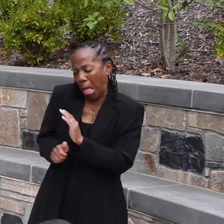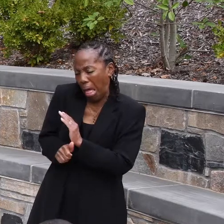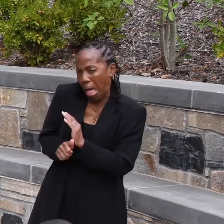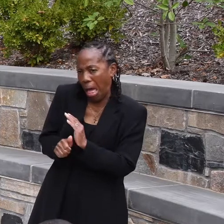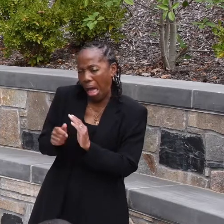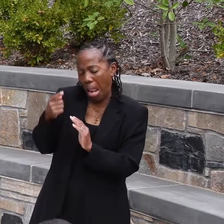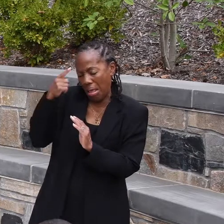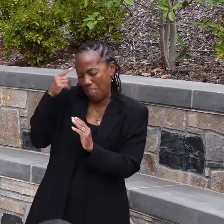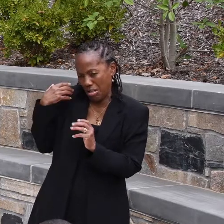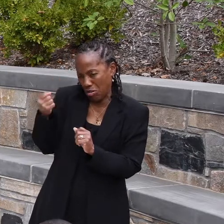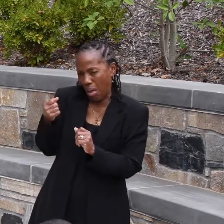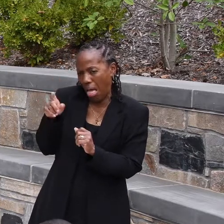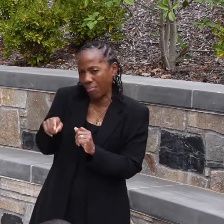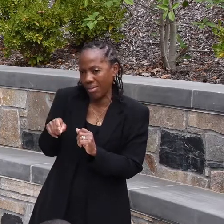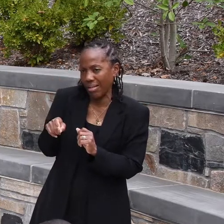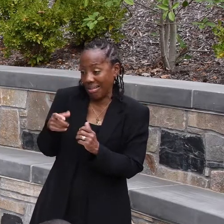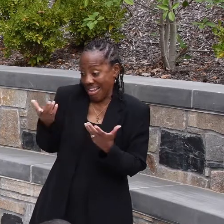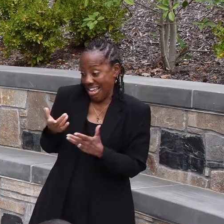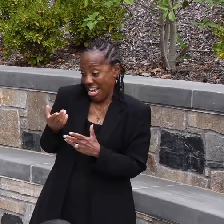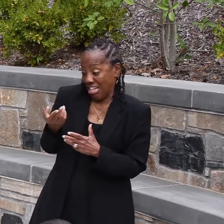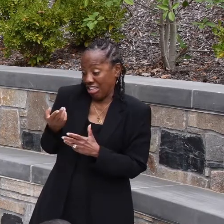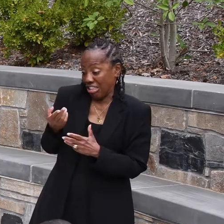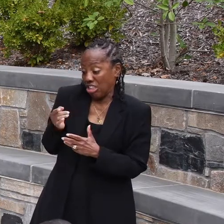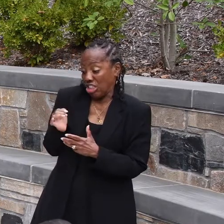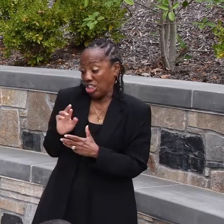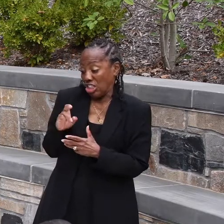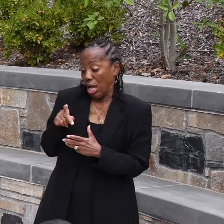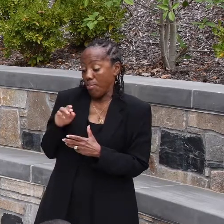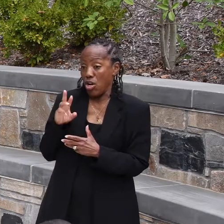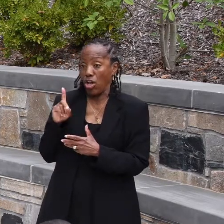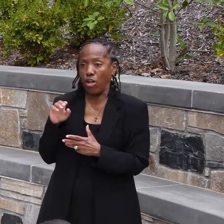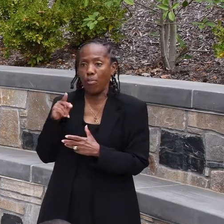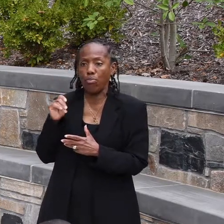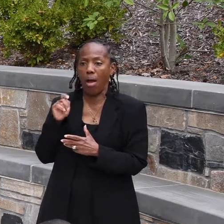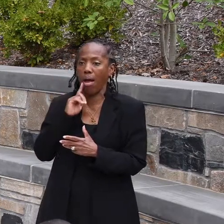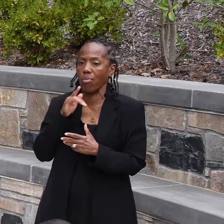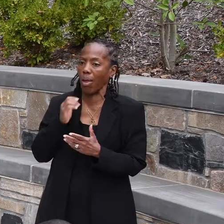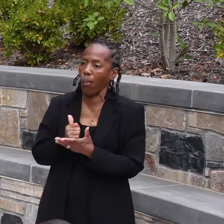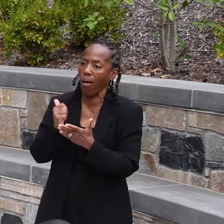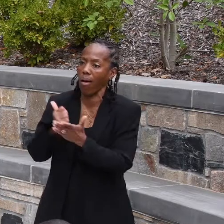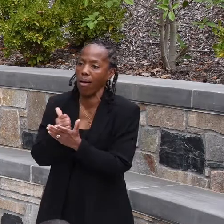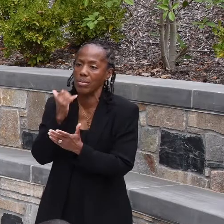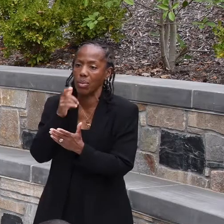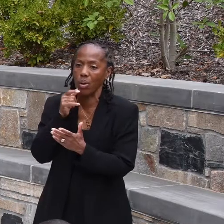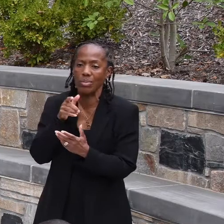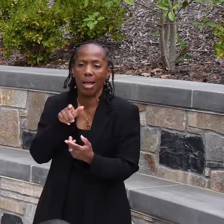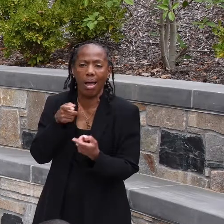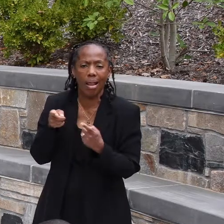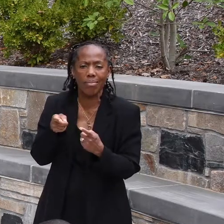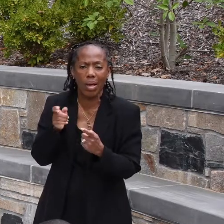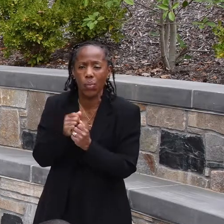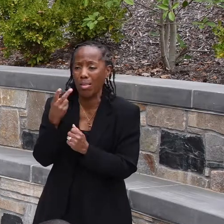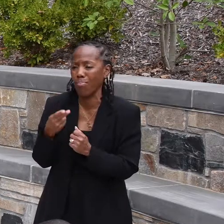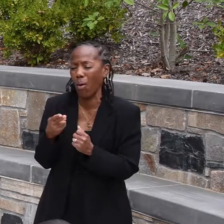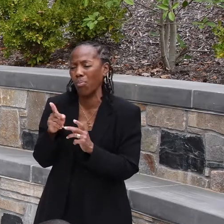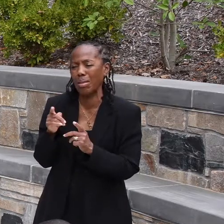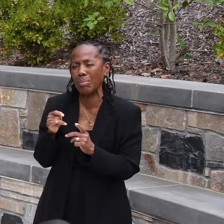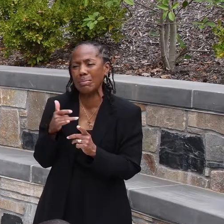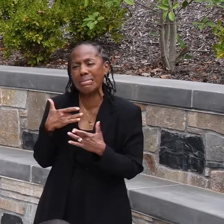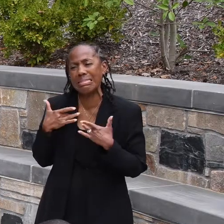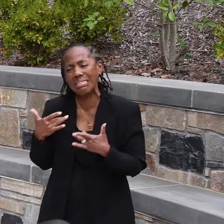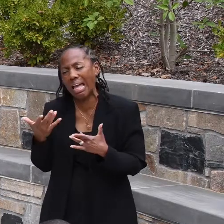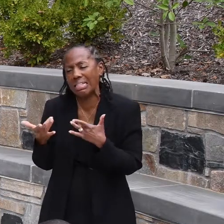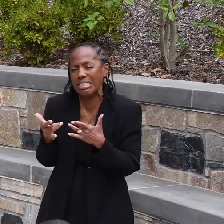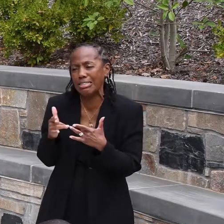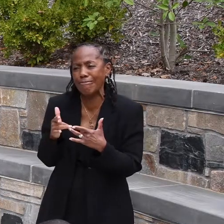in and be a valuable help. If we don't address both, people are much more likely to relapse. This is